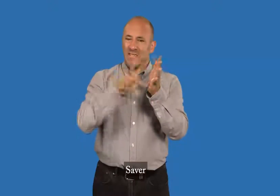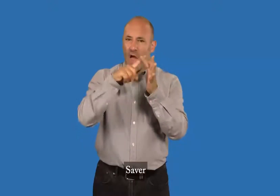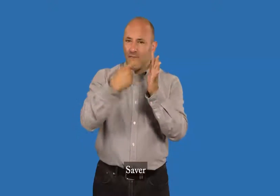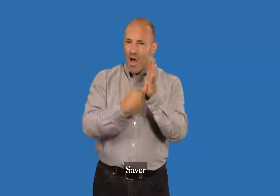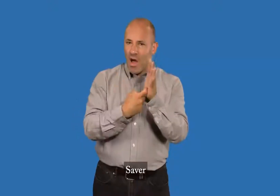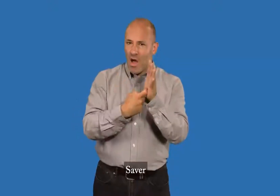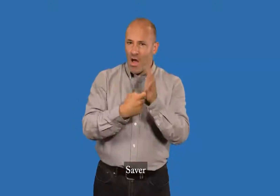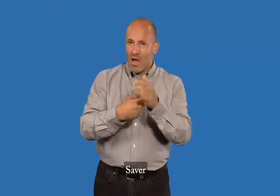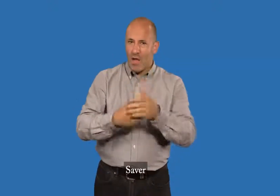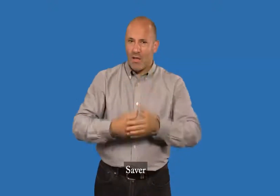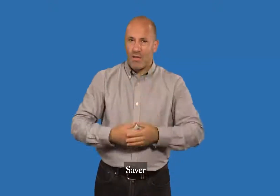Saver.